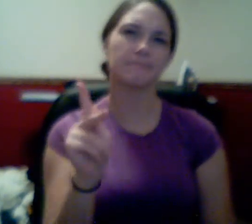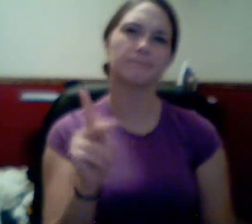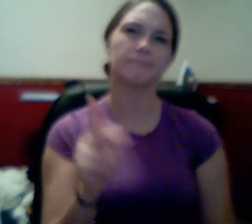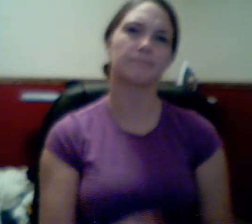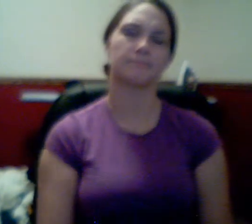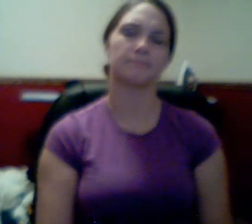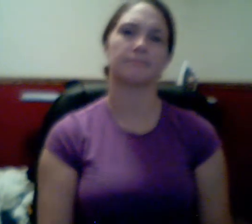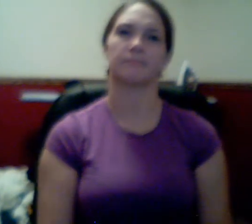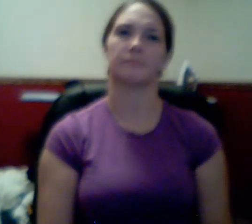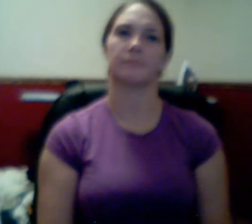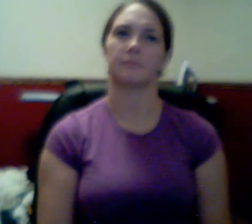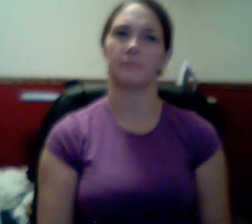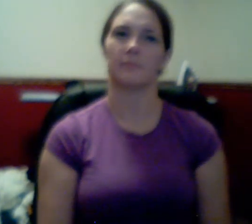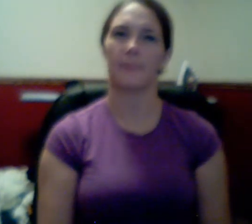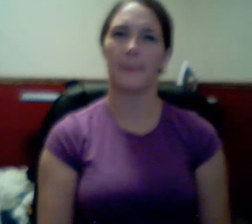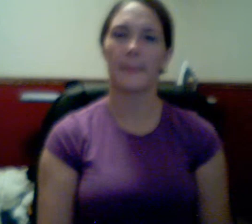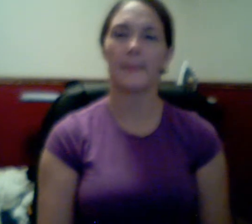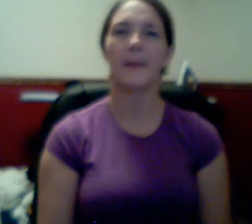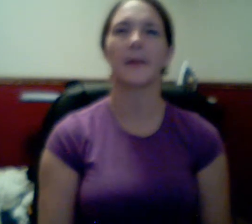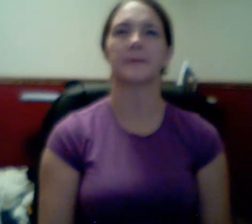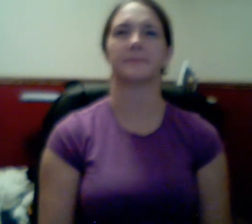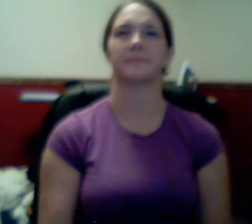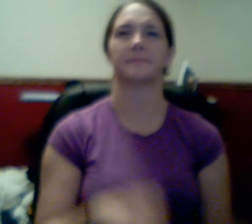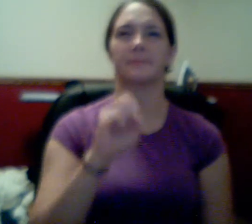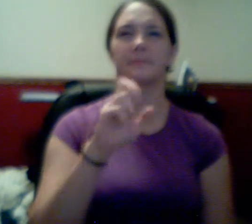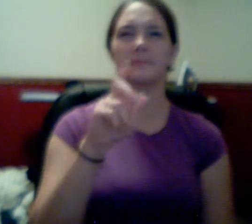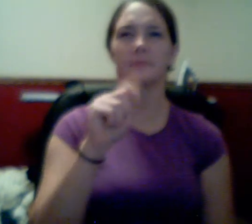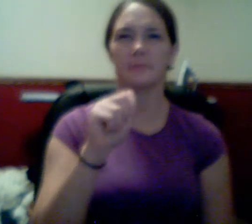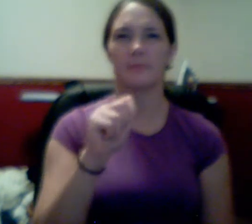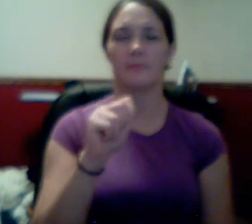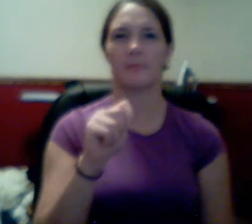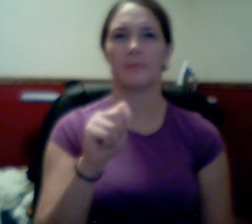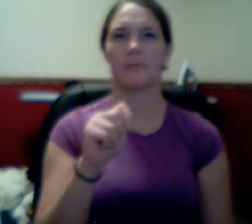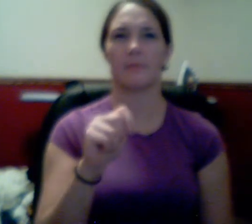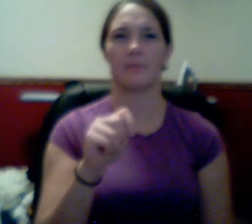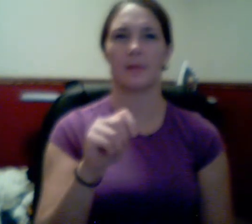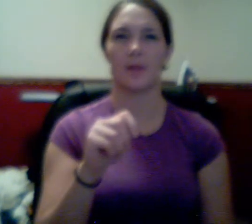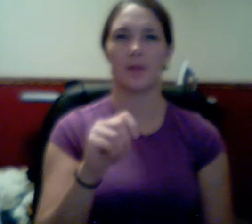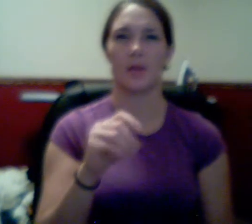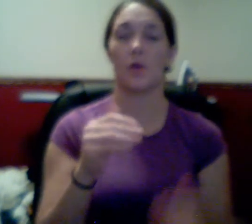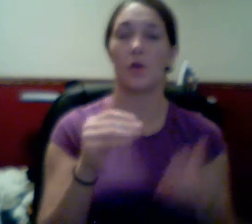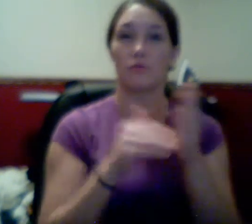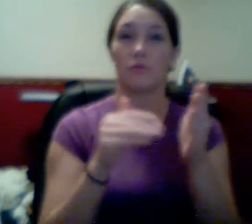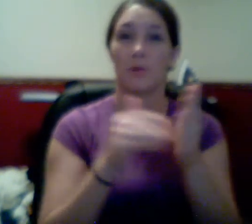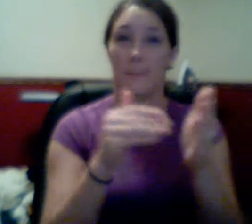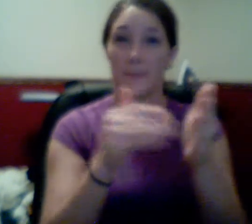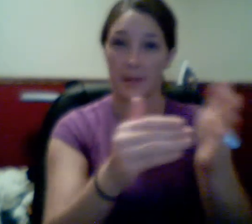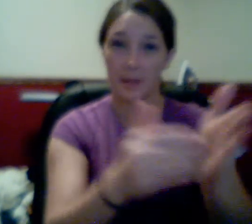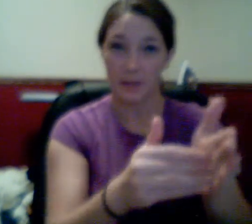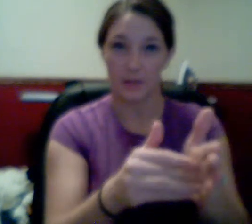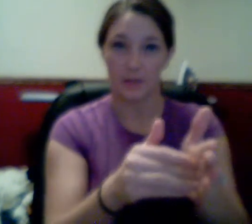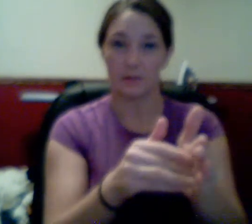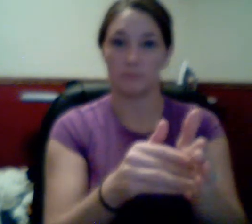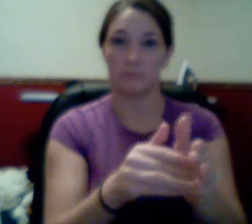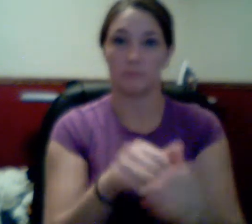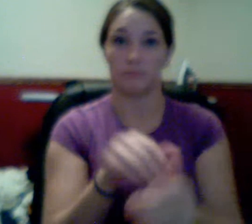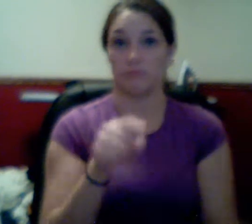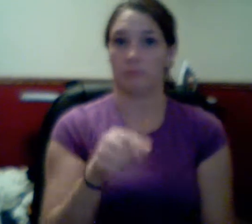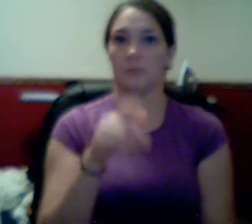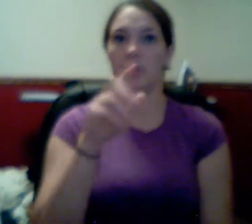As long as there's a set number of repeating digits along the way, that's actually a rational number.